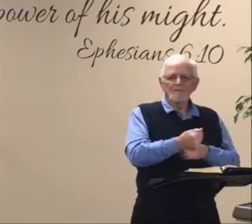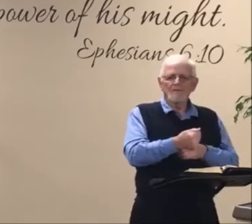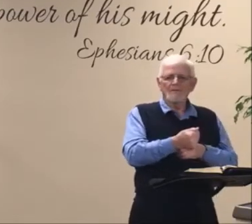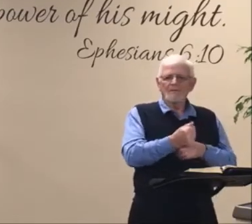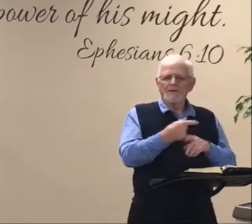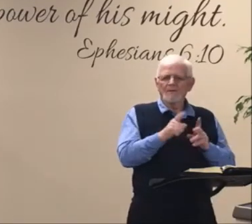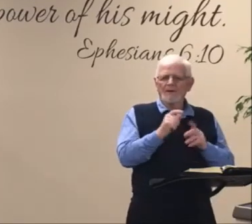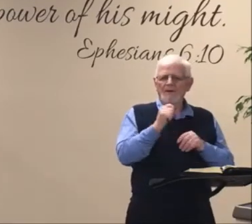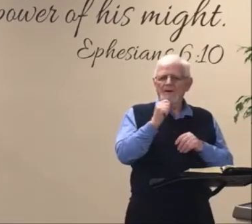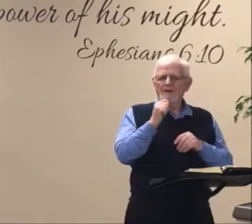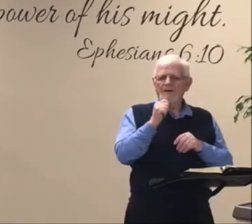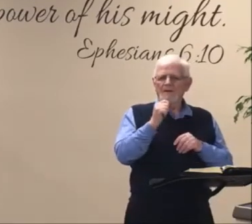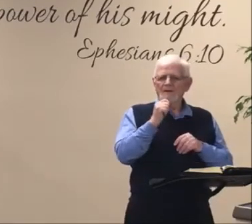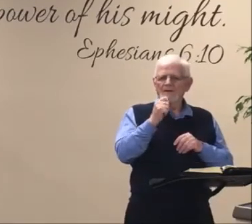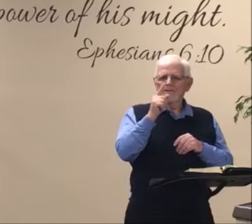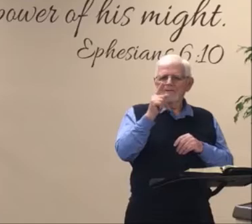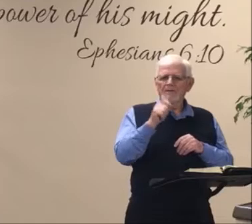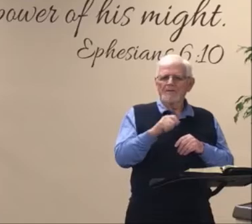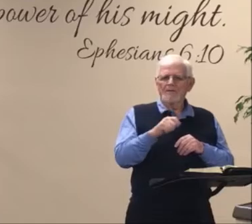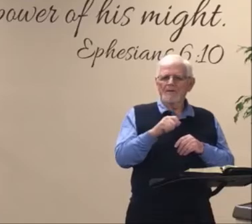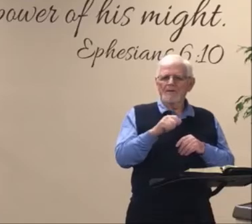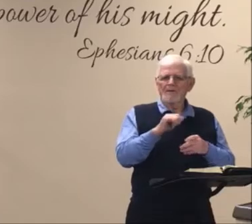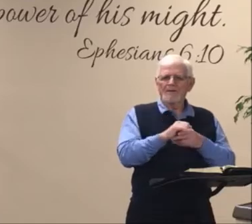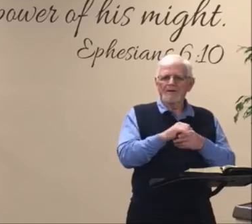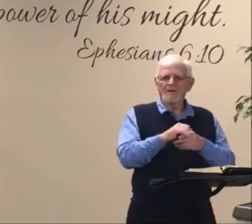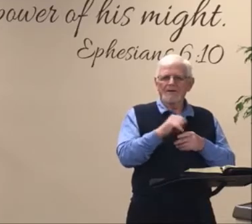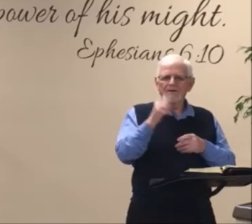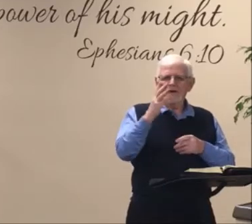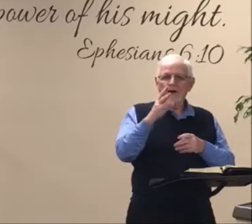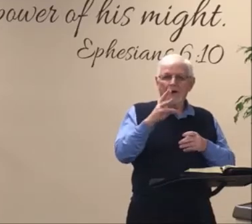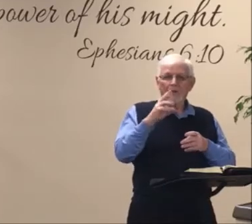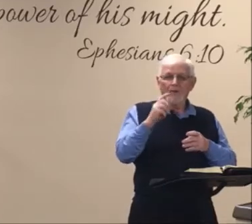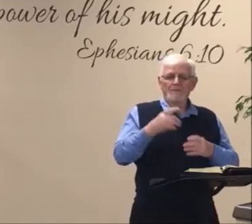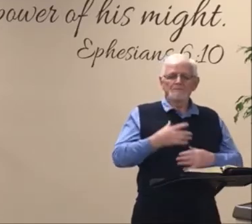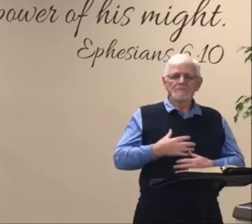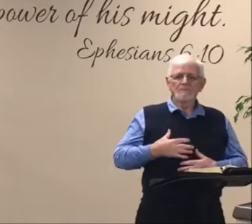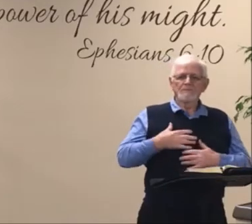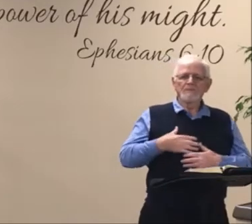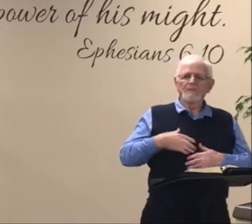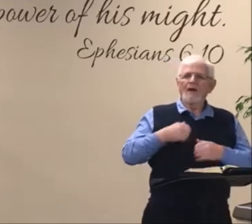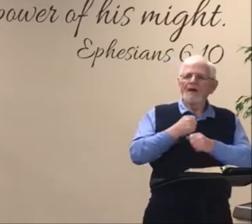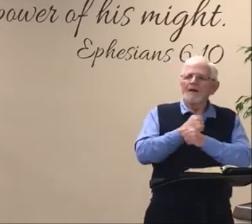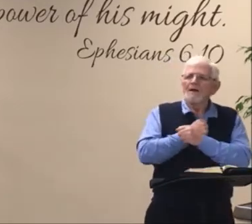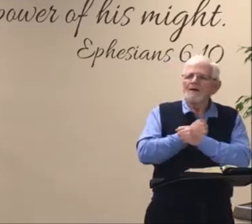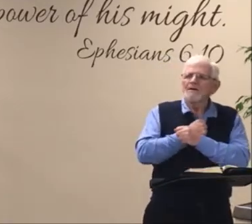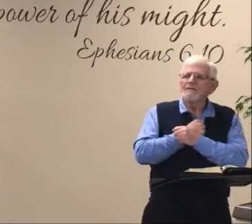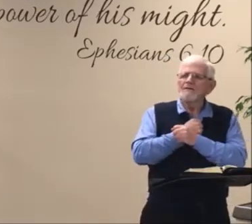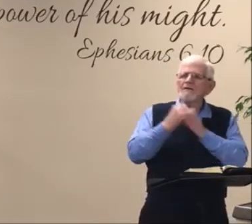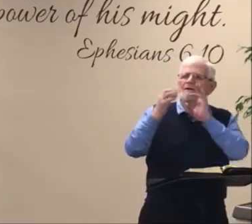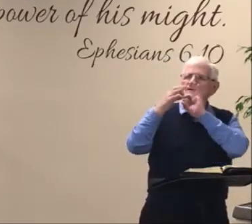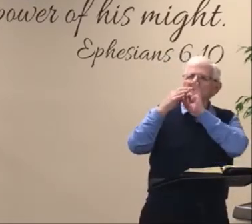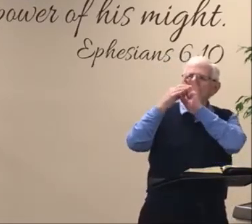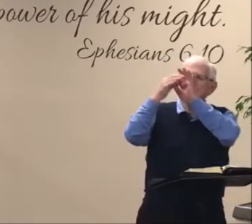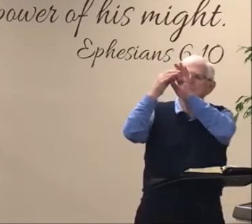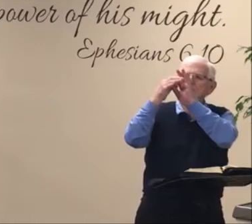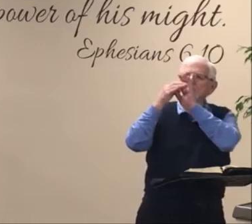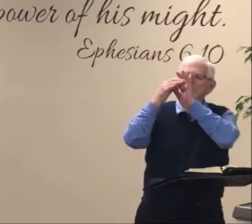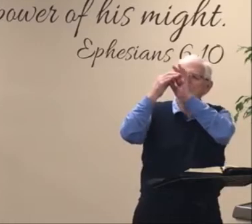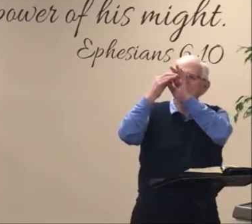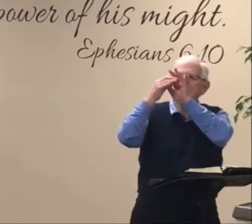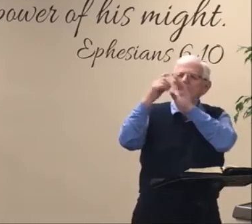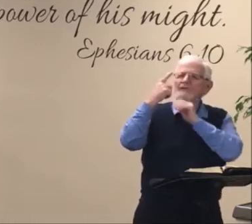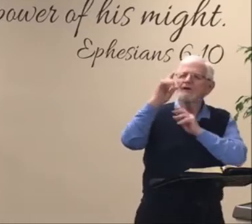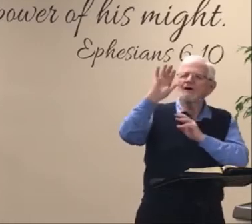But don't you think God would appreciate some love and some reciprocal, you having some appreciation for